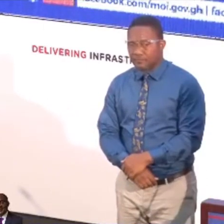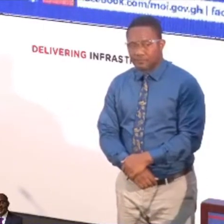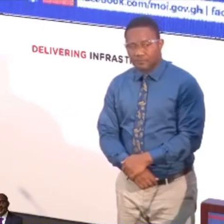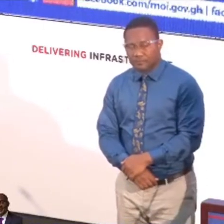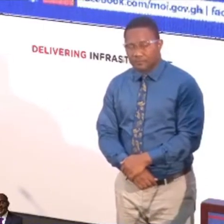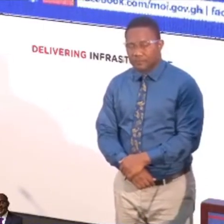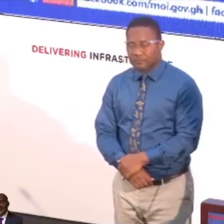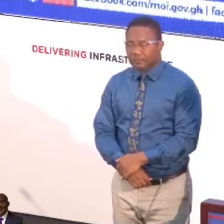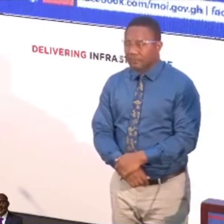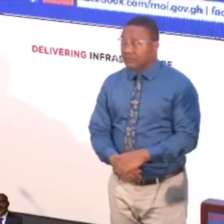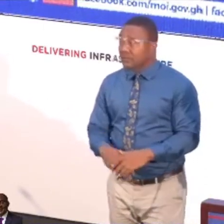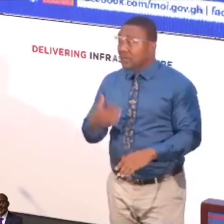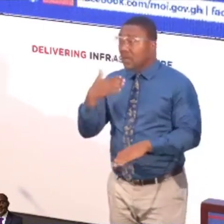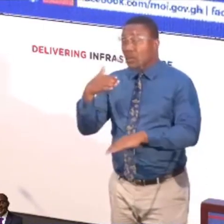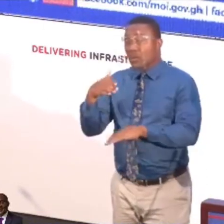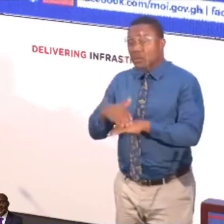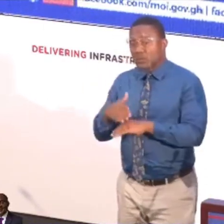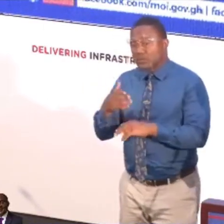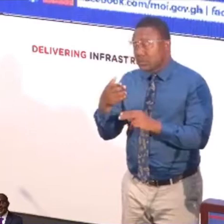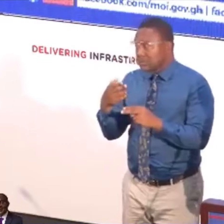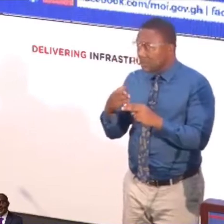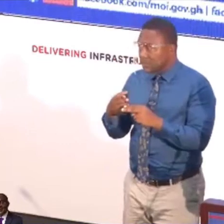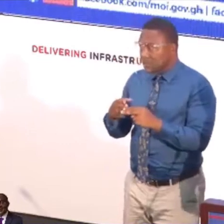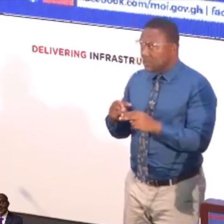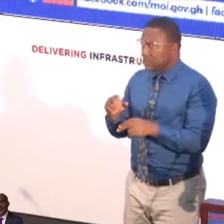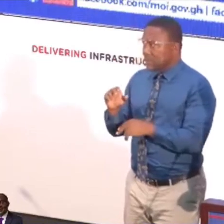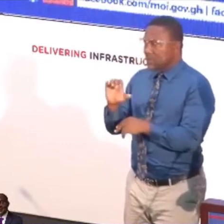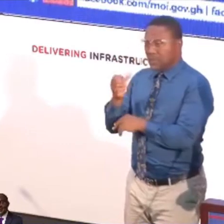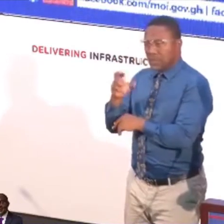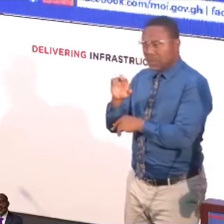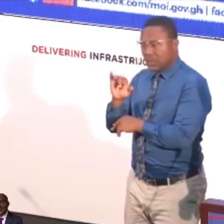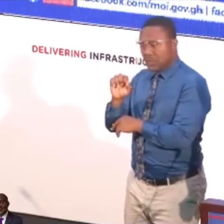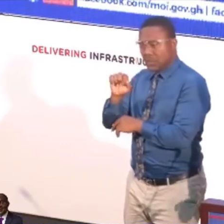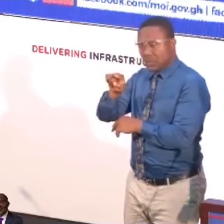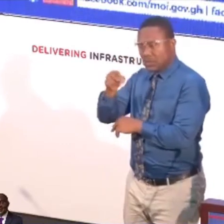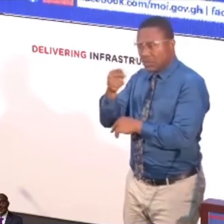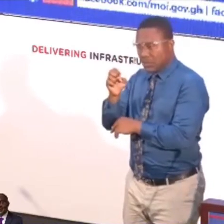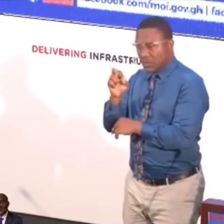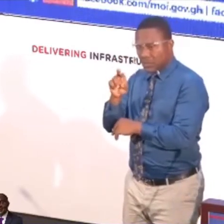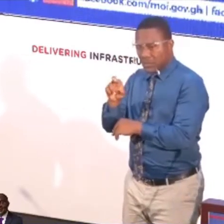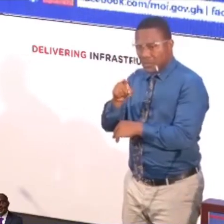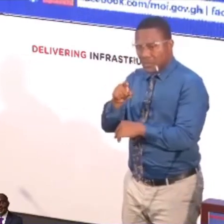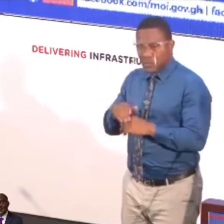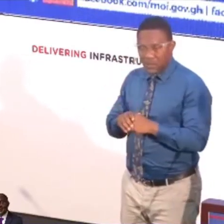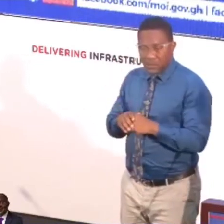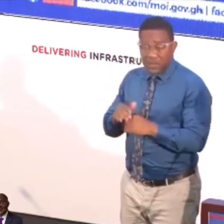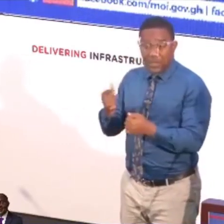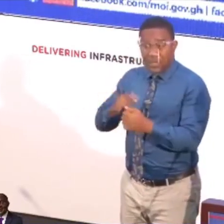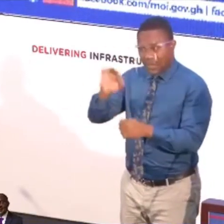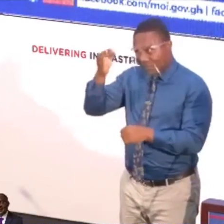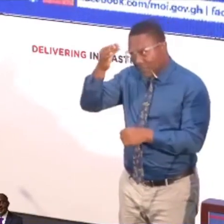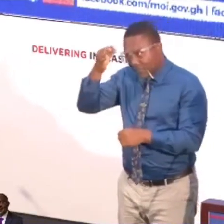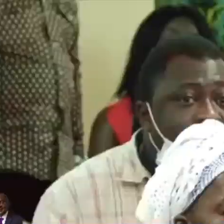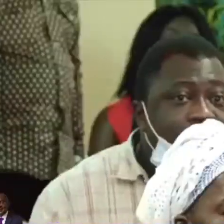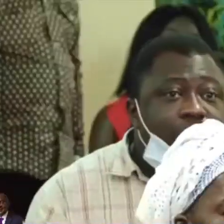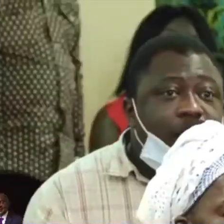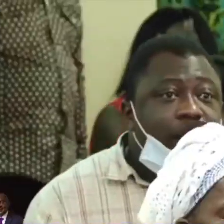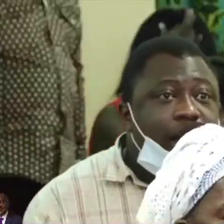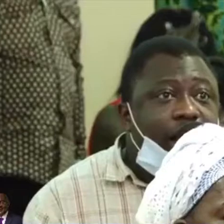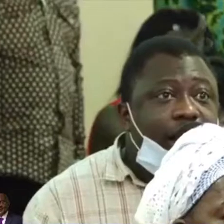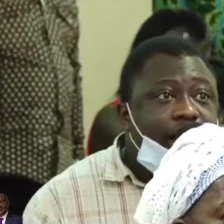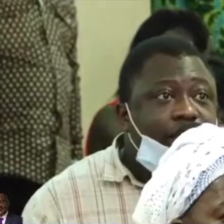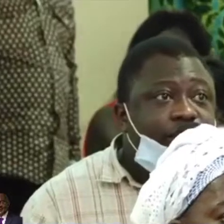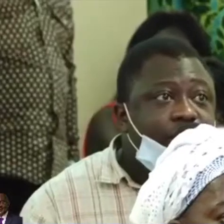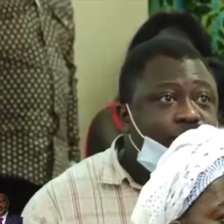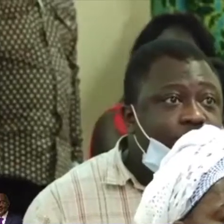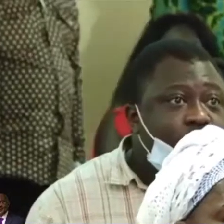Good evening. My name is Christopher Agbegan, and I am from the Ghana Federation of Disability Organizations.